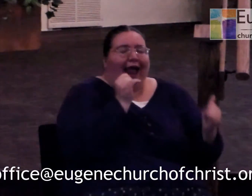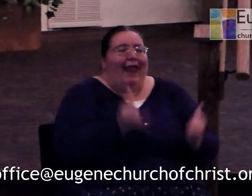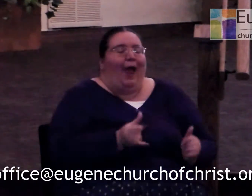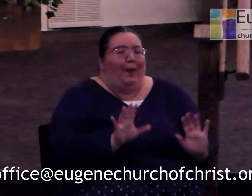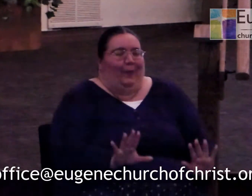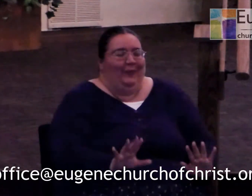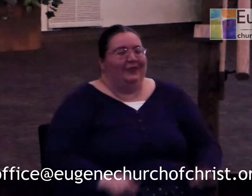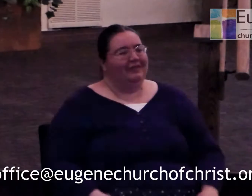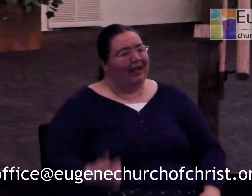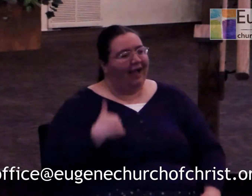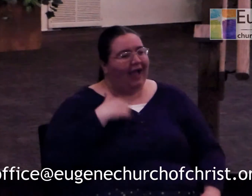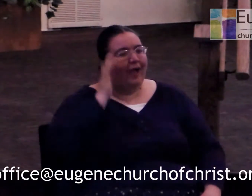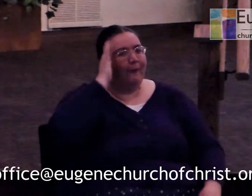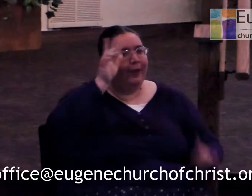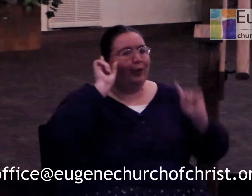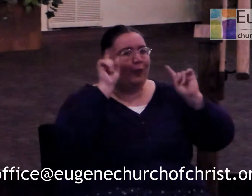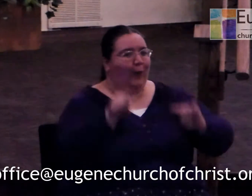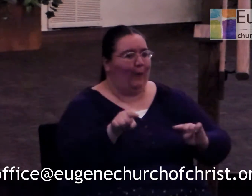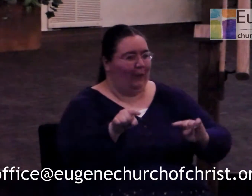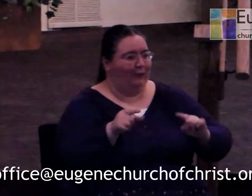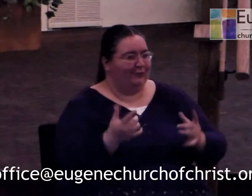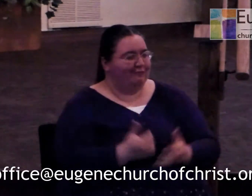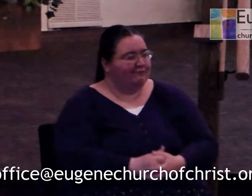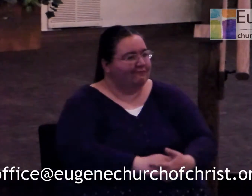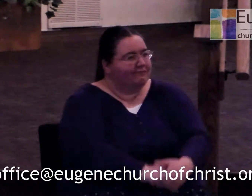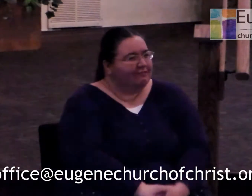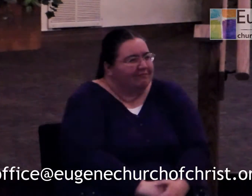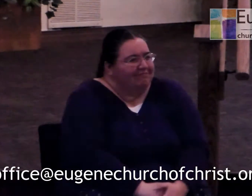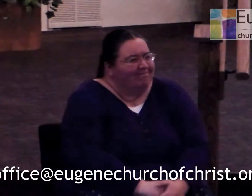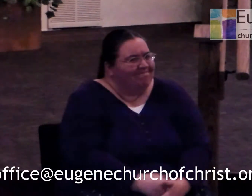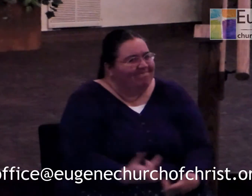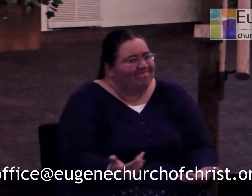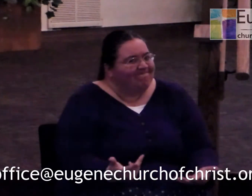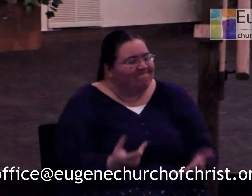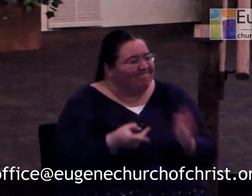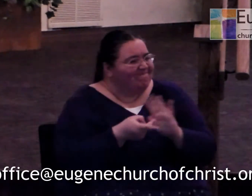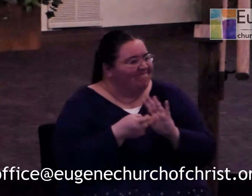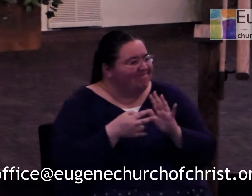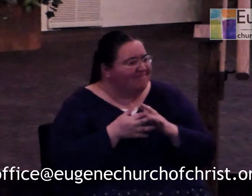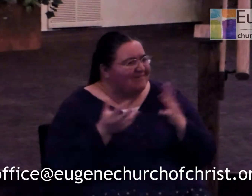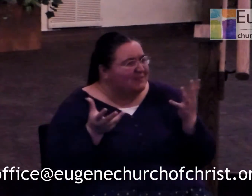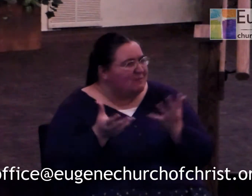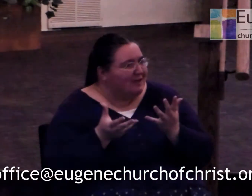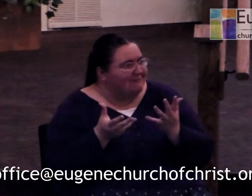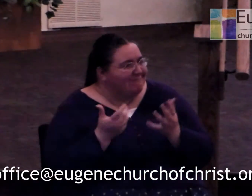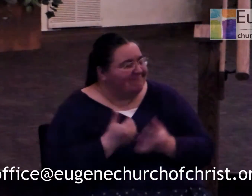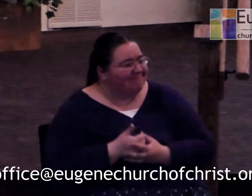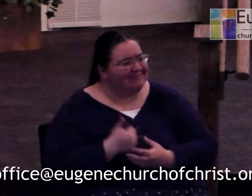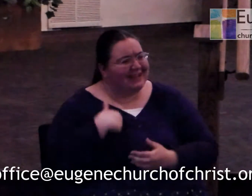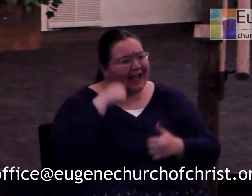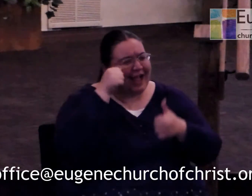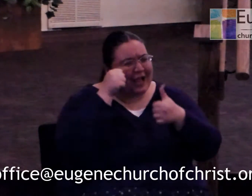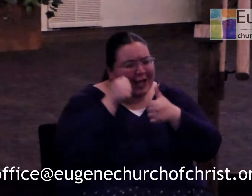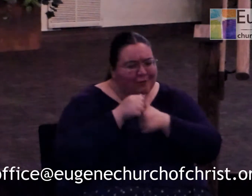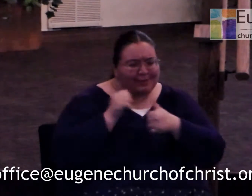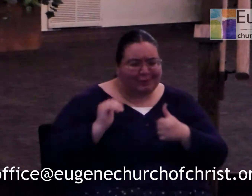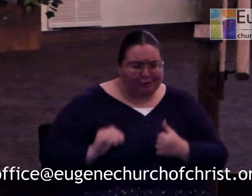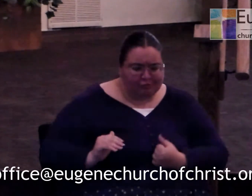will go. Now, what does that mean for us? I remember growing up in the church, seeing a book